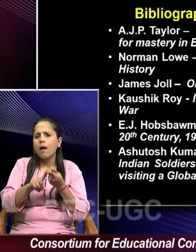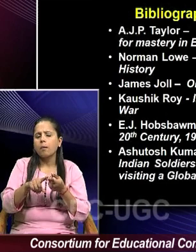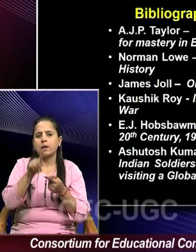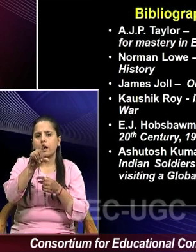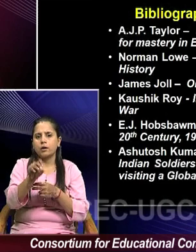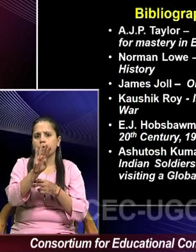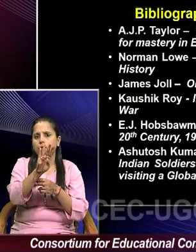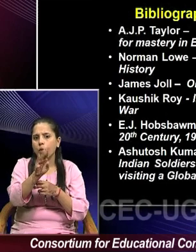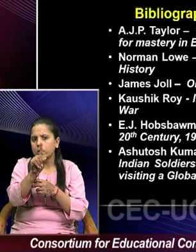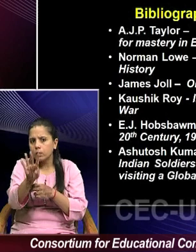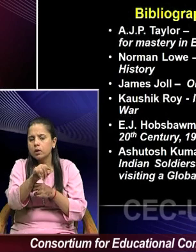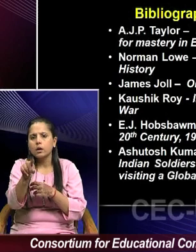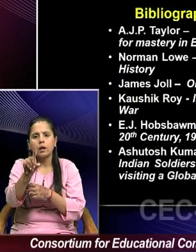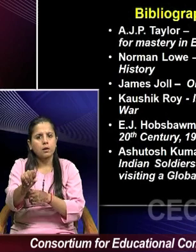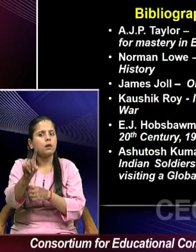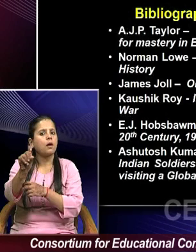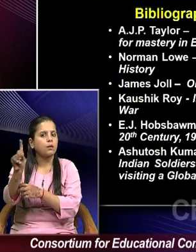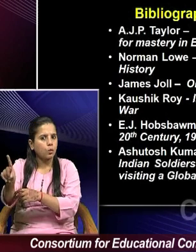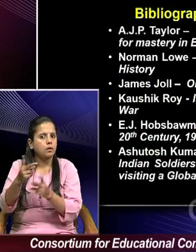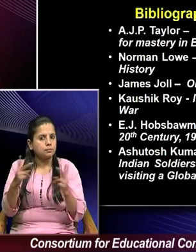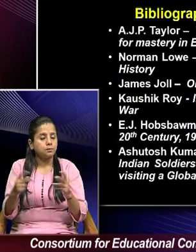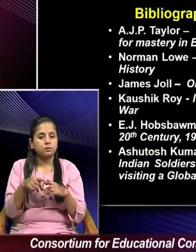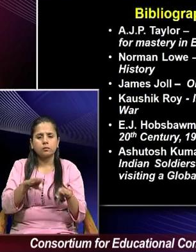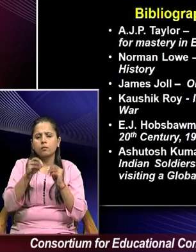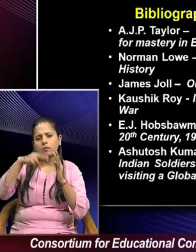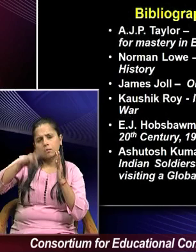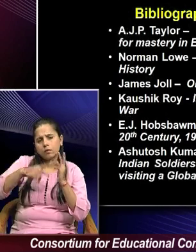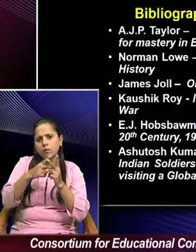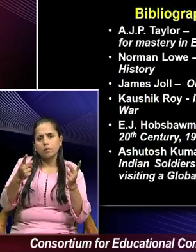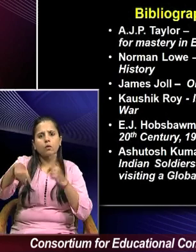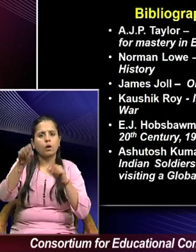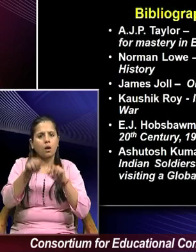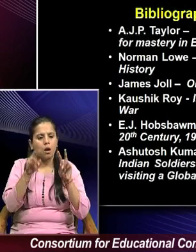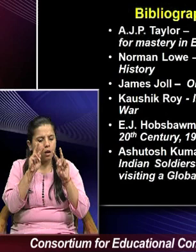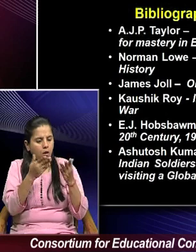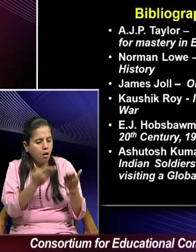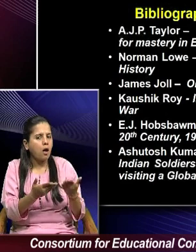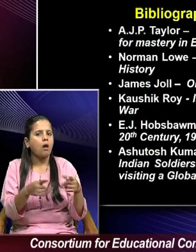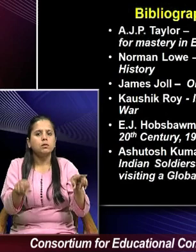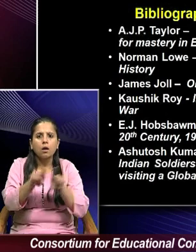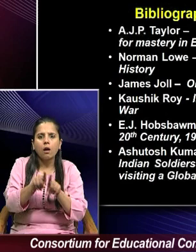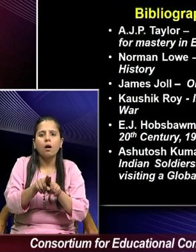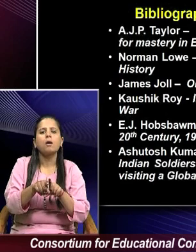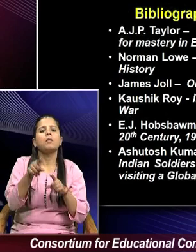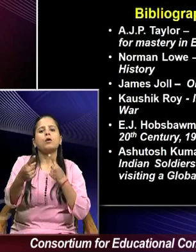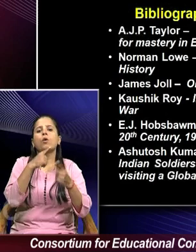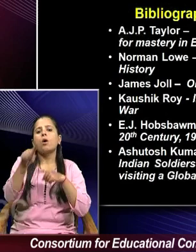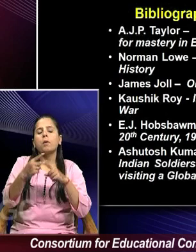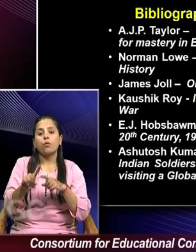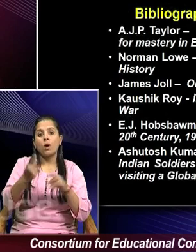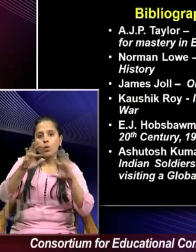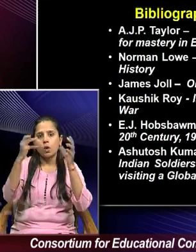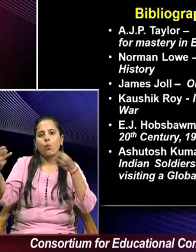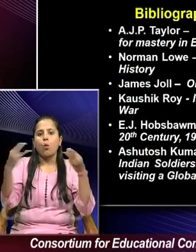1914 to 1991. So, these are some of the readings which one can refer when one is talking about the First World